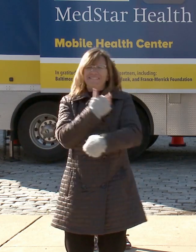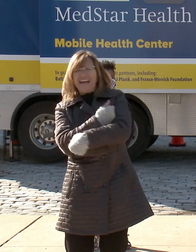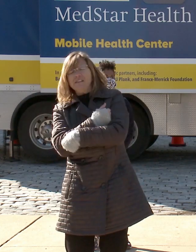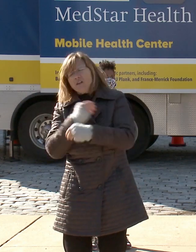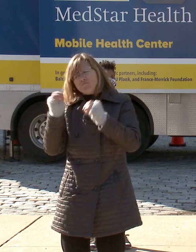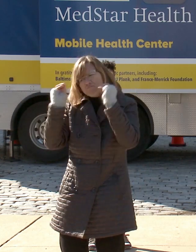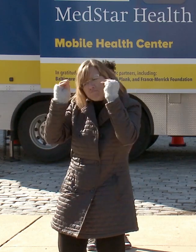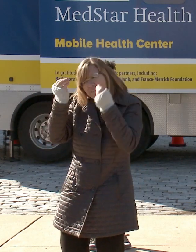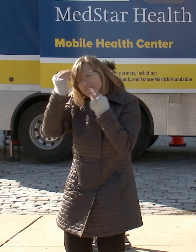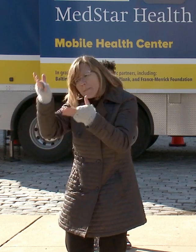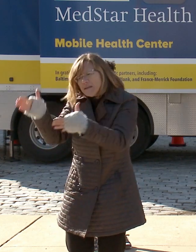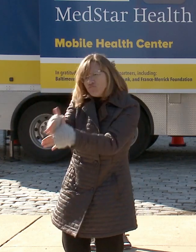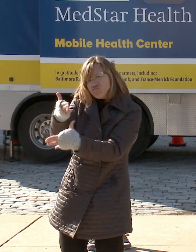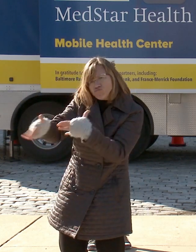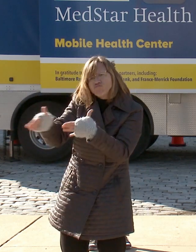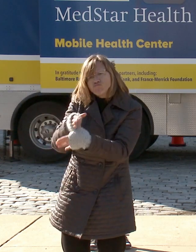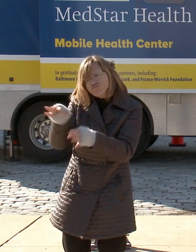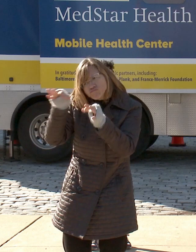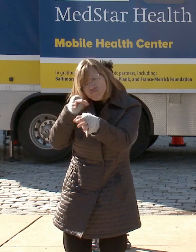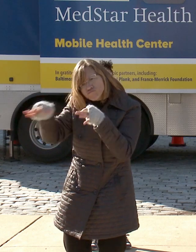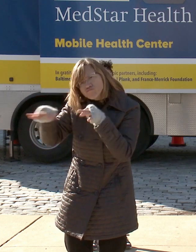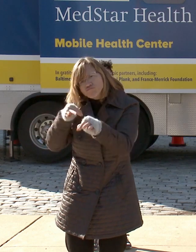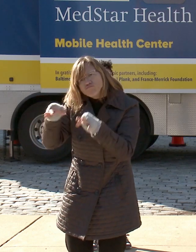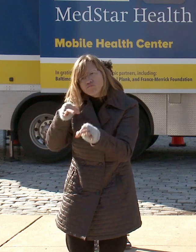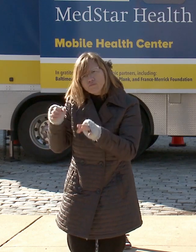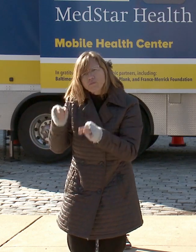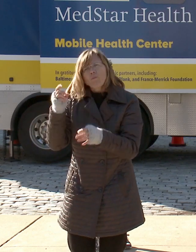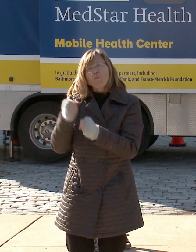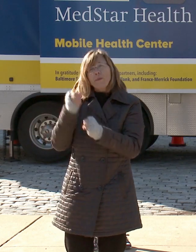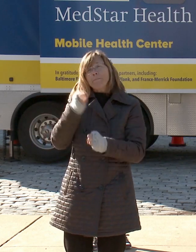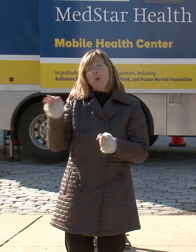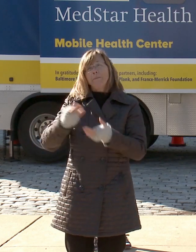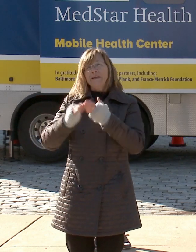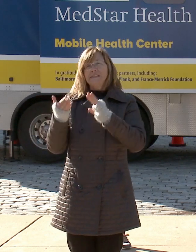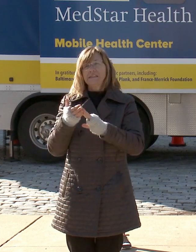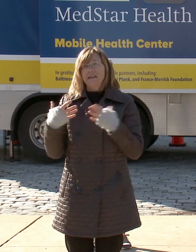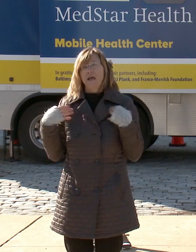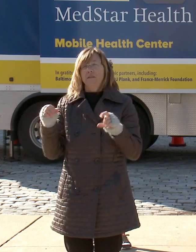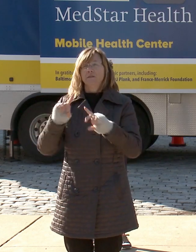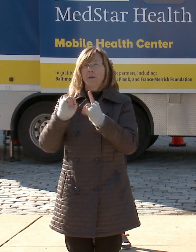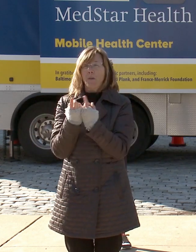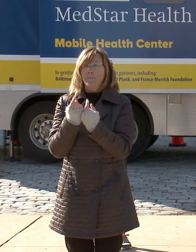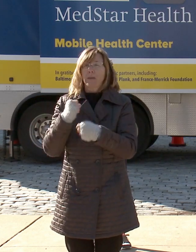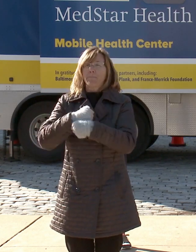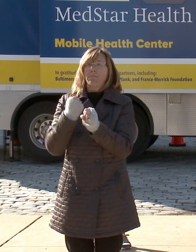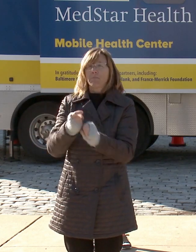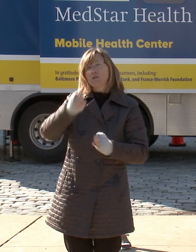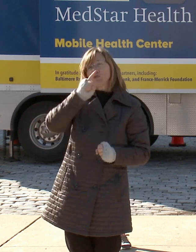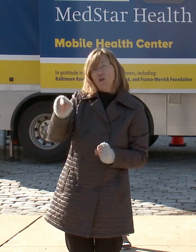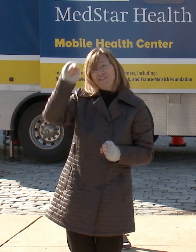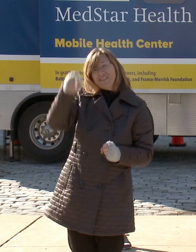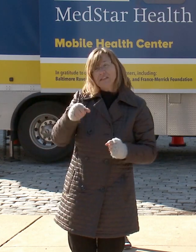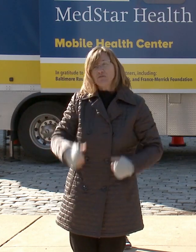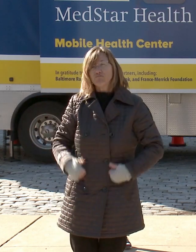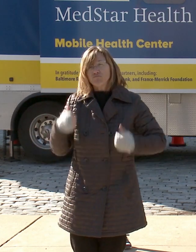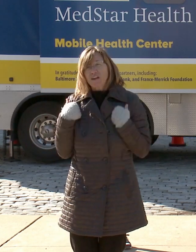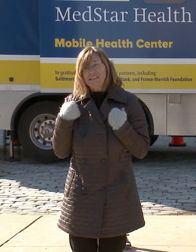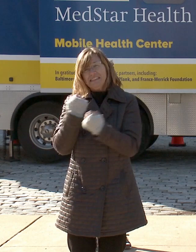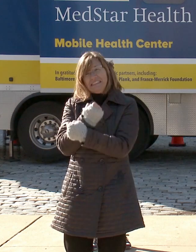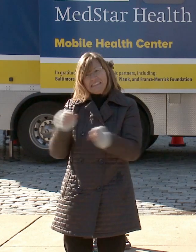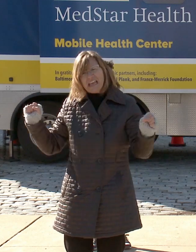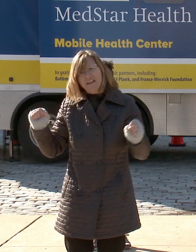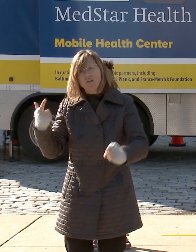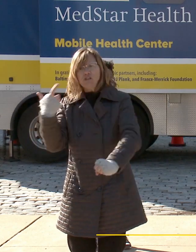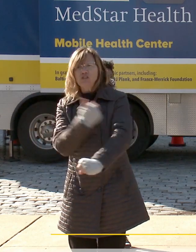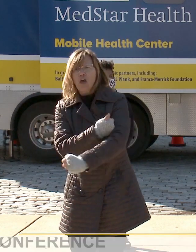with the Baltimore City Health Department to ensure that our pandemic response, this life-saving shot,